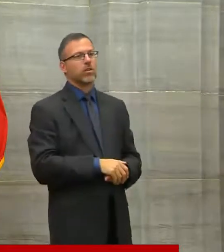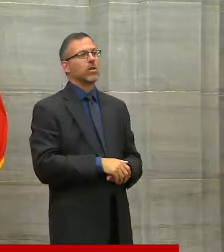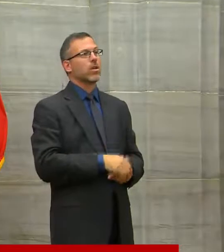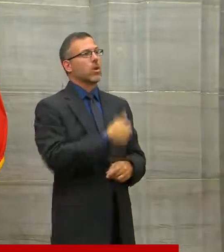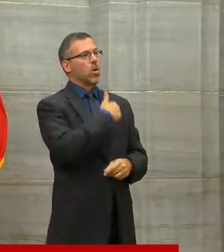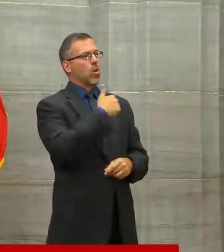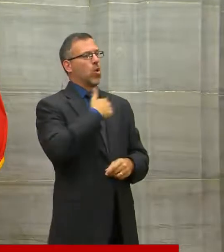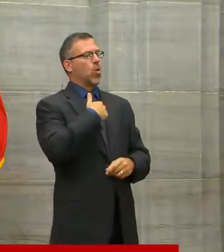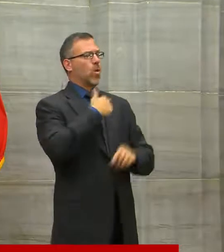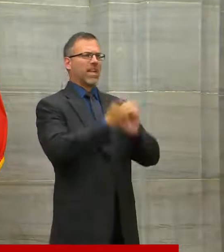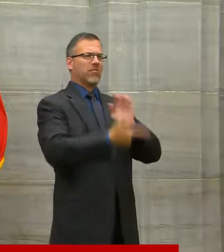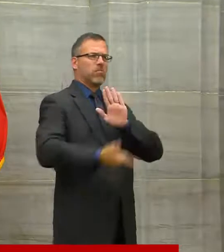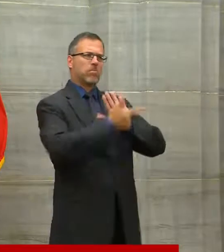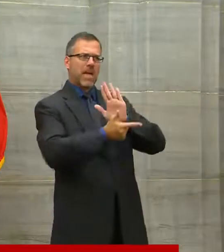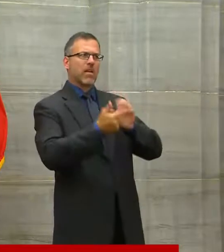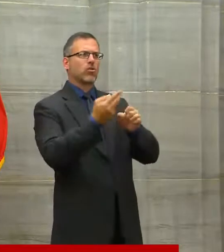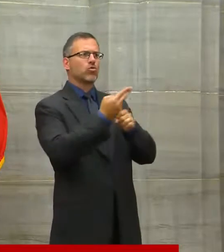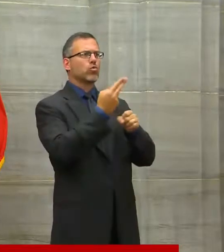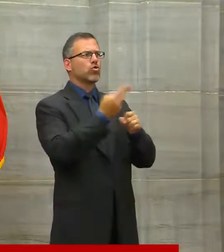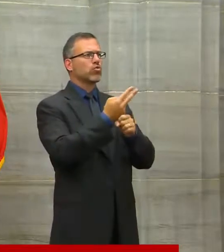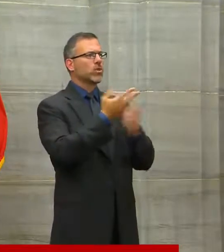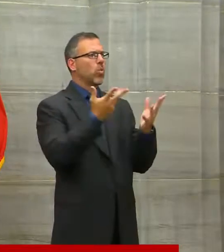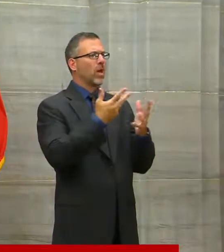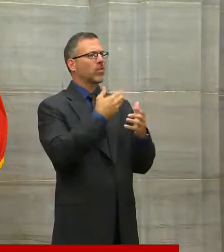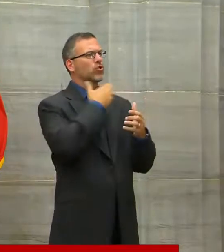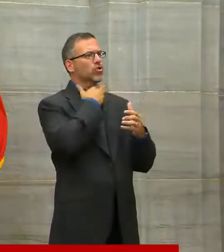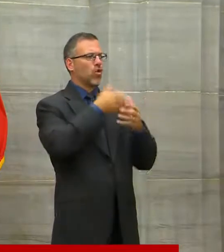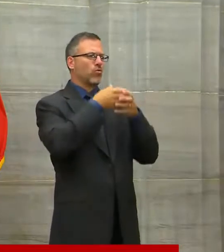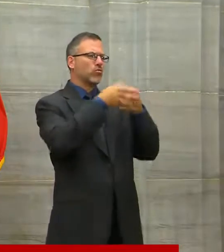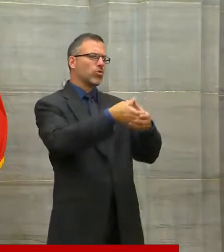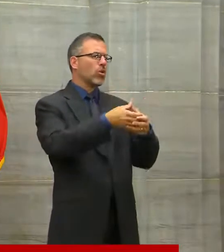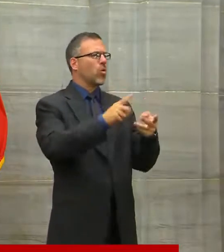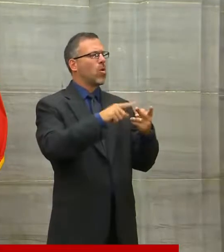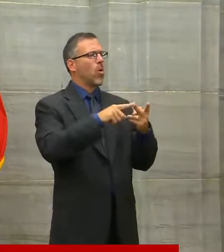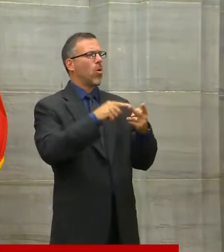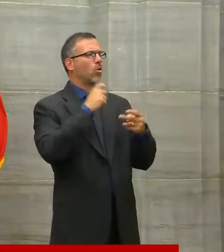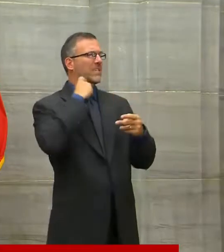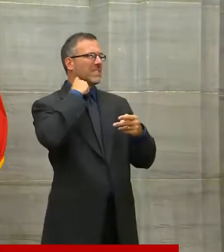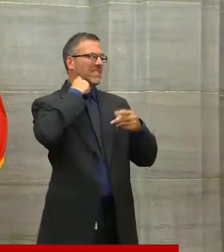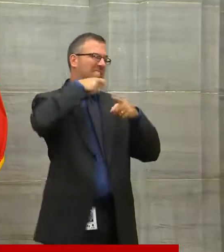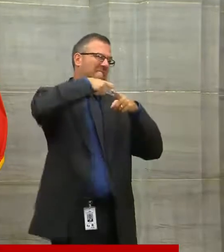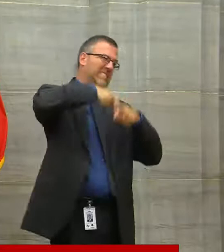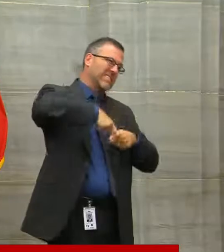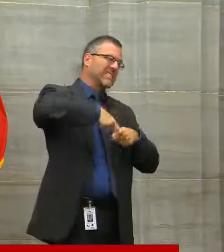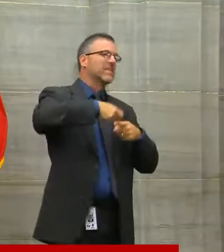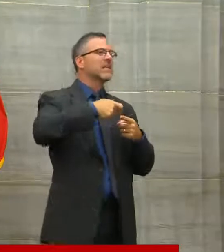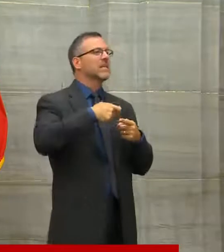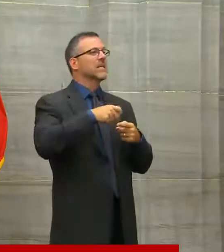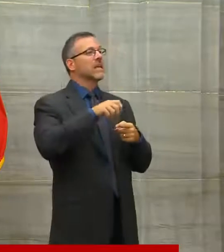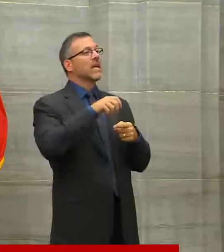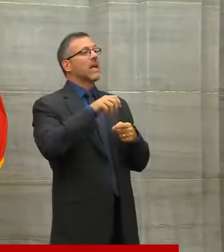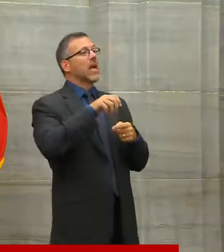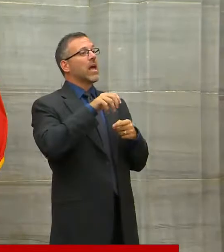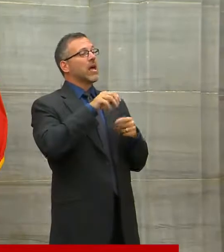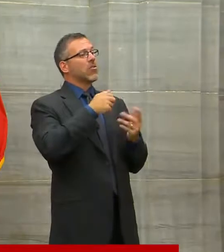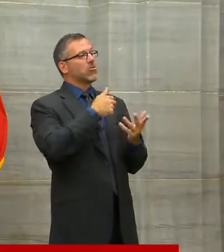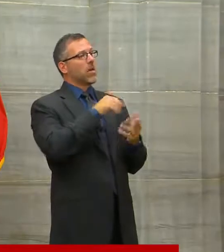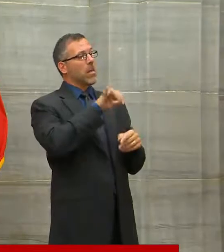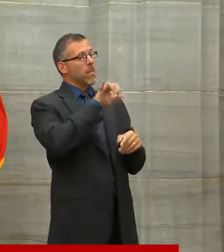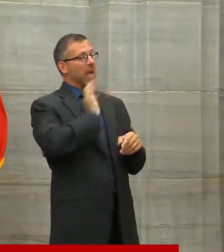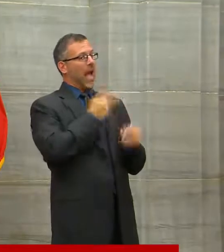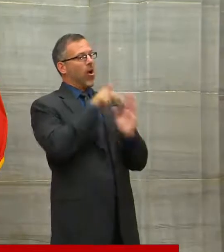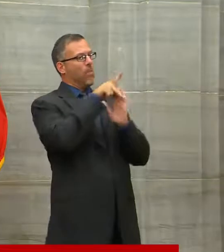use of chokeholds many years ago, but our policy review revealed that our policy was silent on